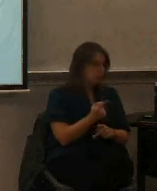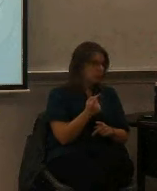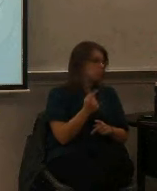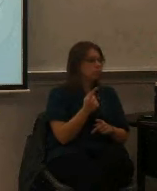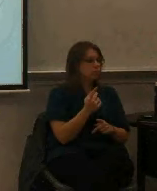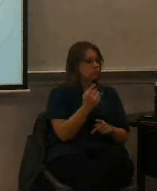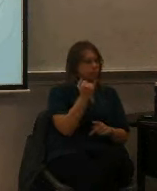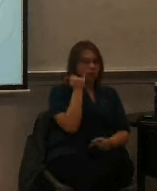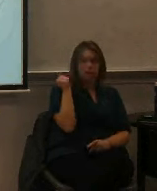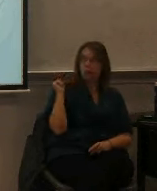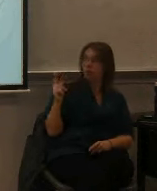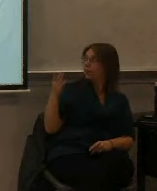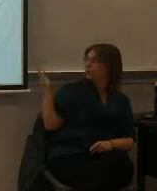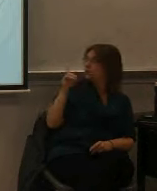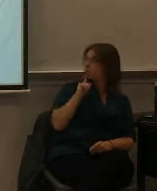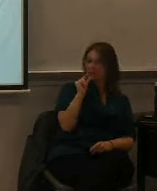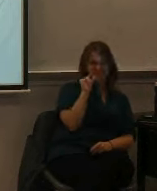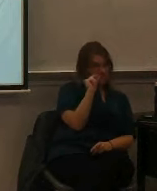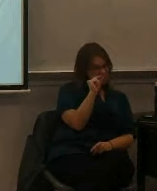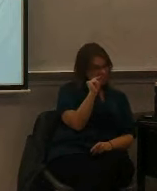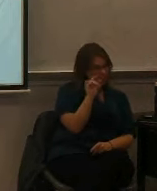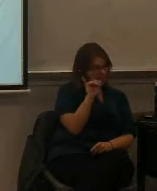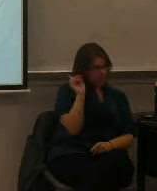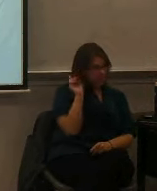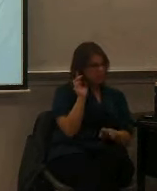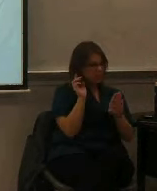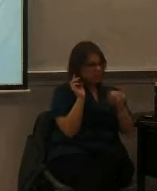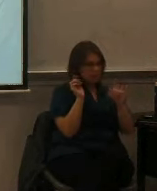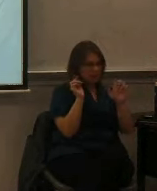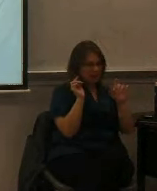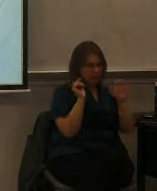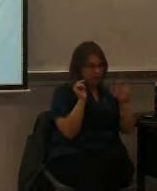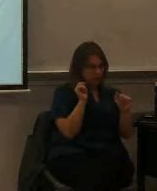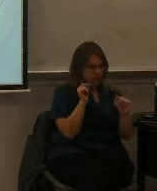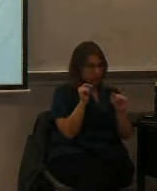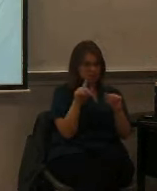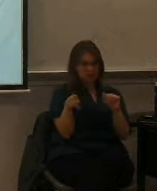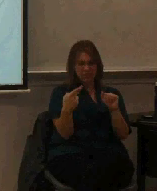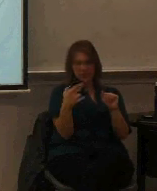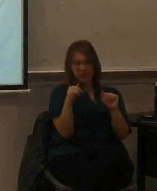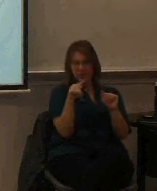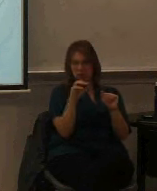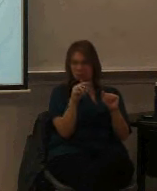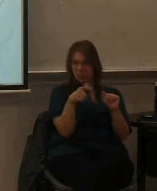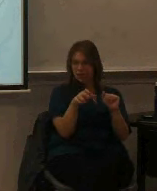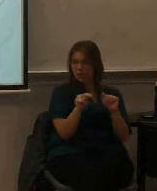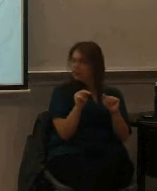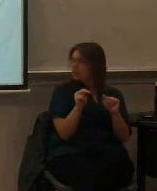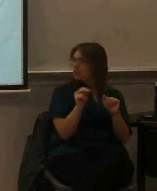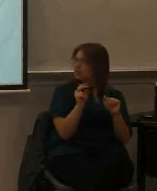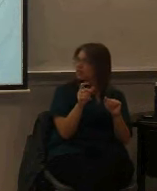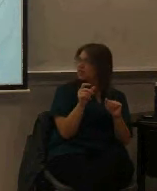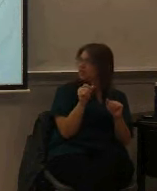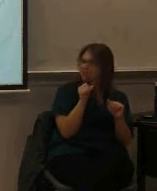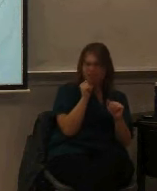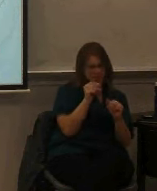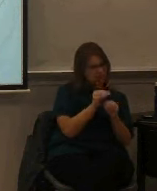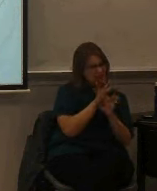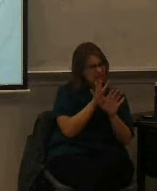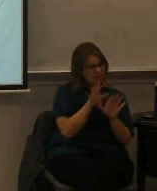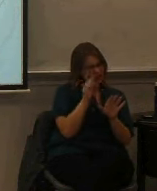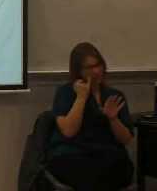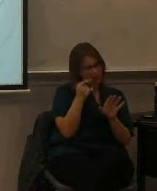Well, if all these things are really small like this, bacteria and fecal phytoplankton, it's not necessarily clear that